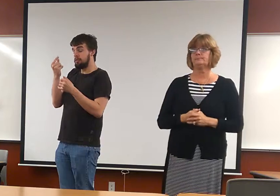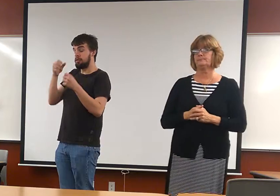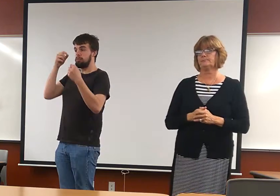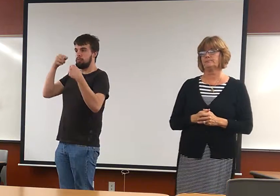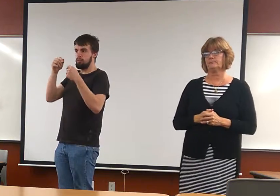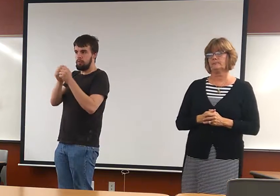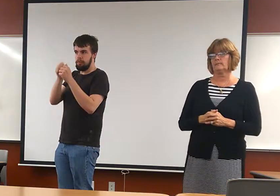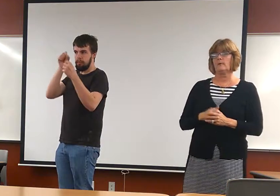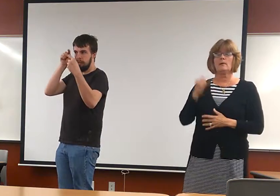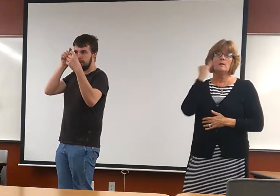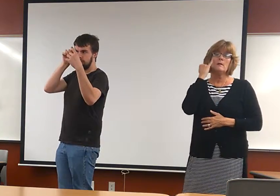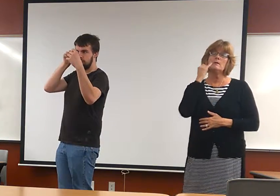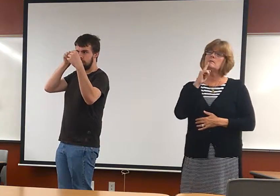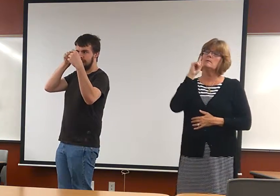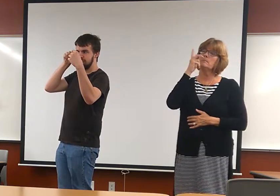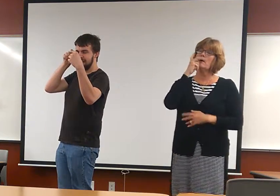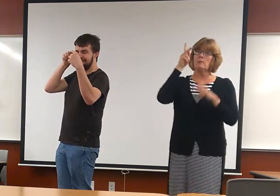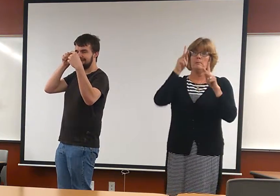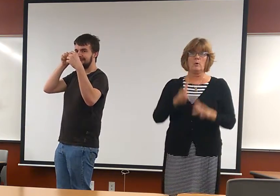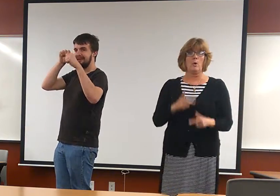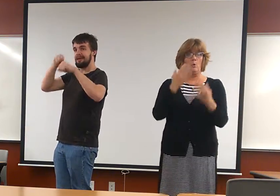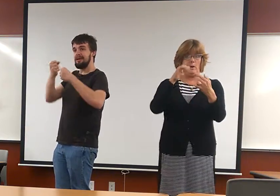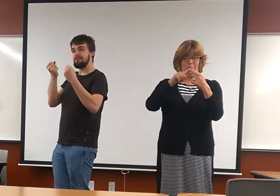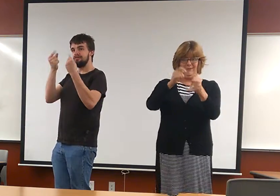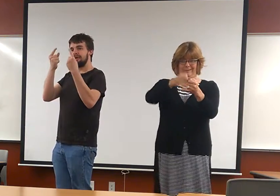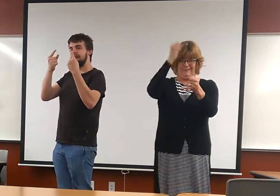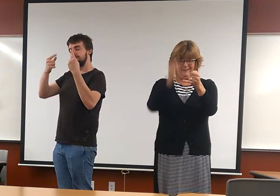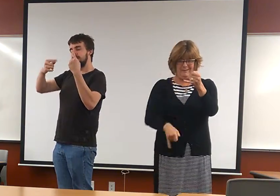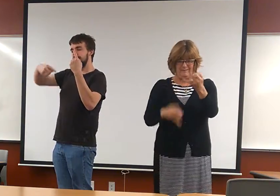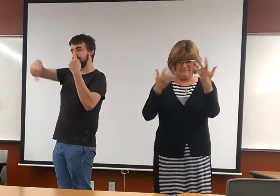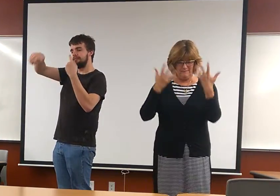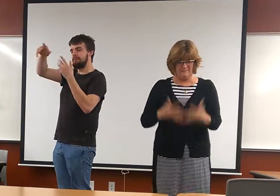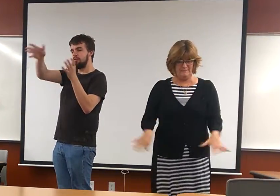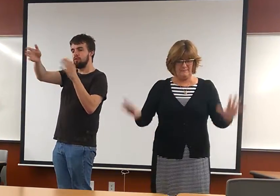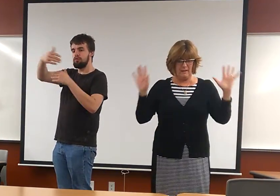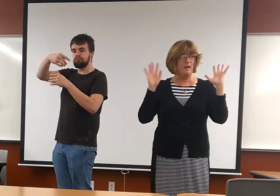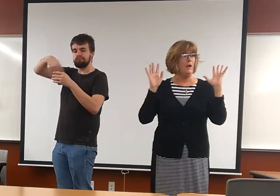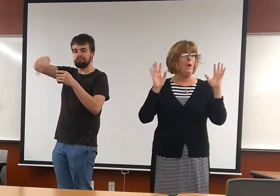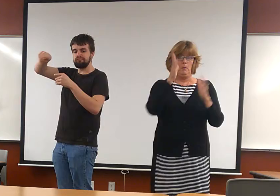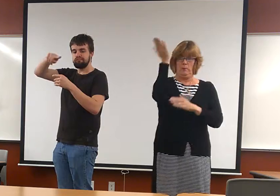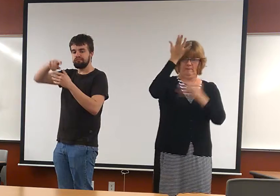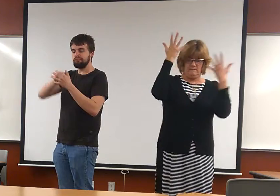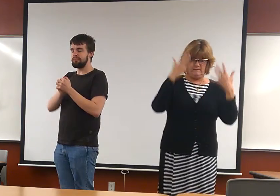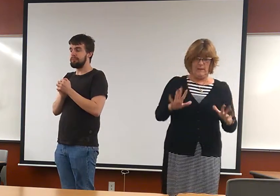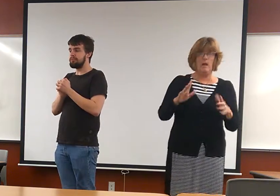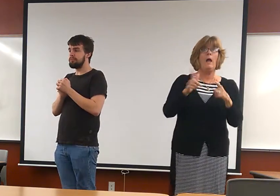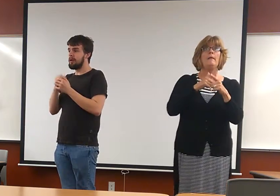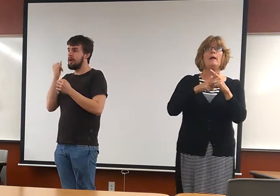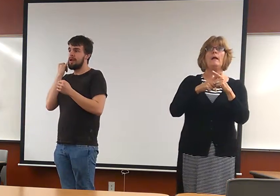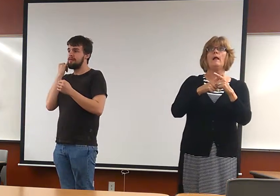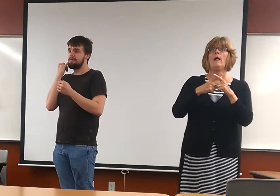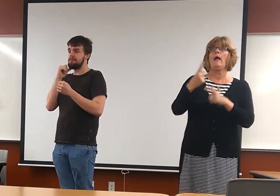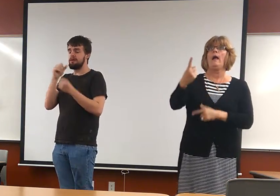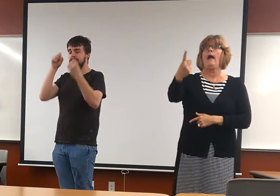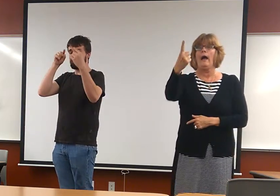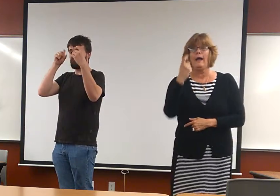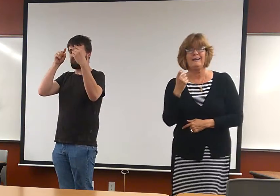If the deafblind presenter had waited until the end to the end of the presentation and then asked for questions, I feel like a lot